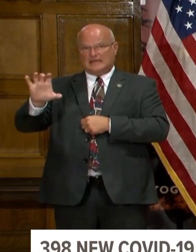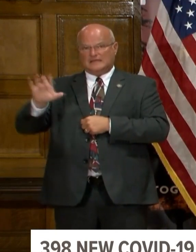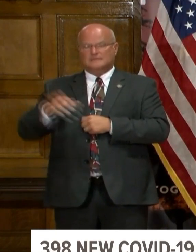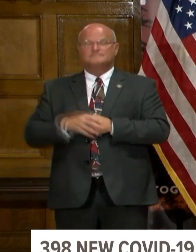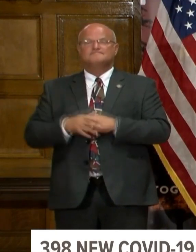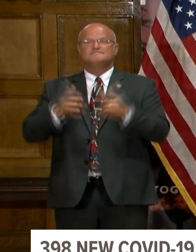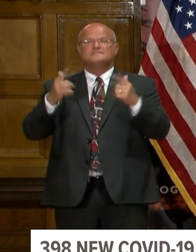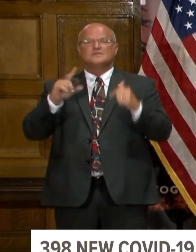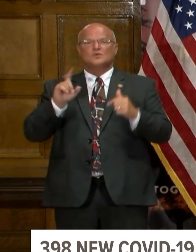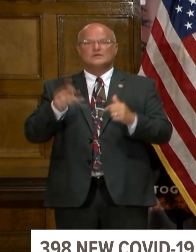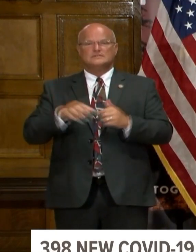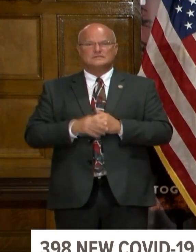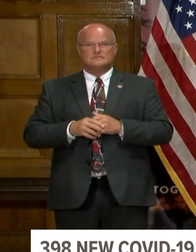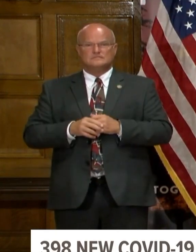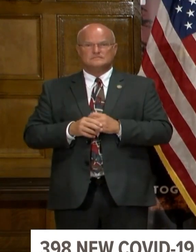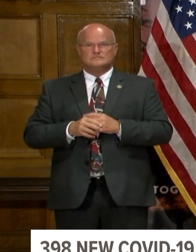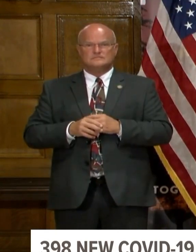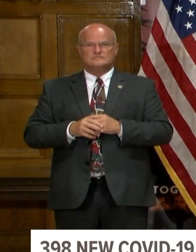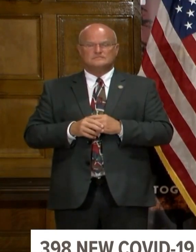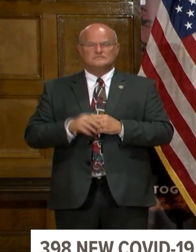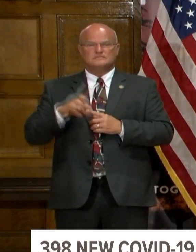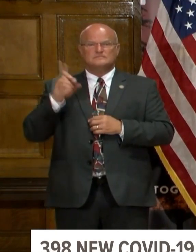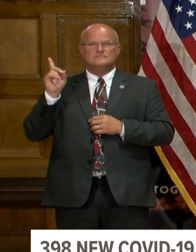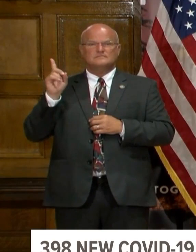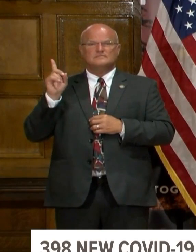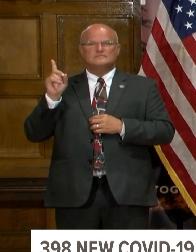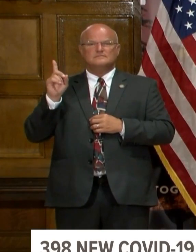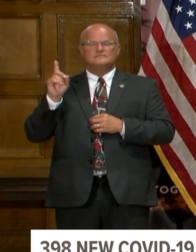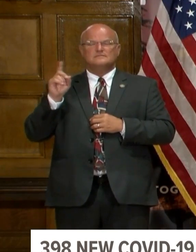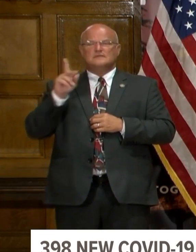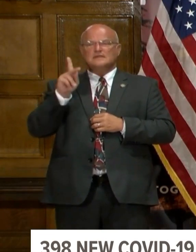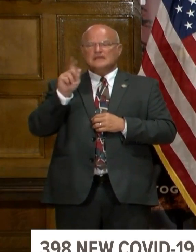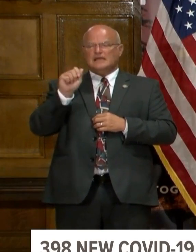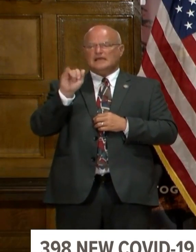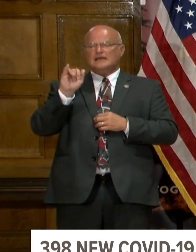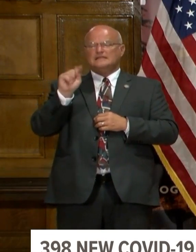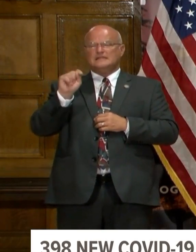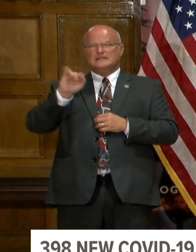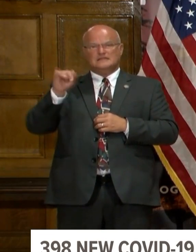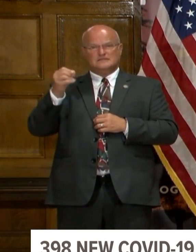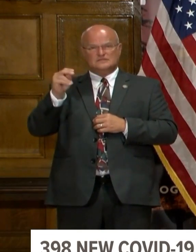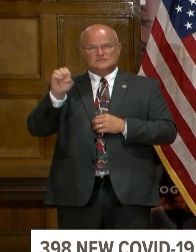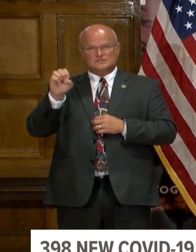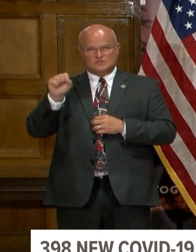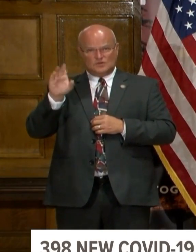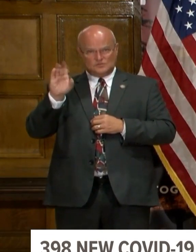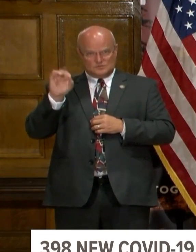question. Hey, Governor, it's Josh White over at KEIT in Jonesboro.